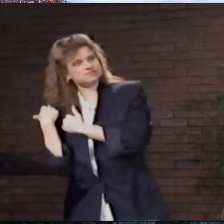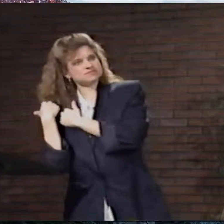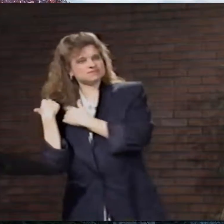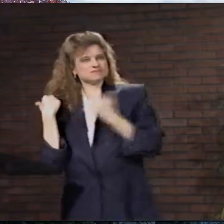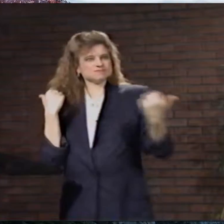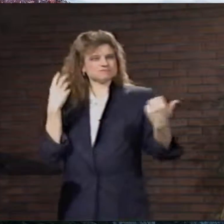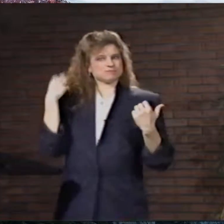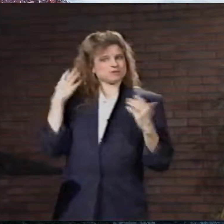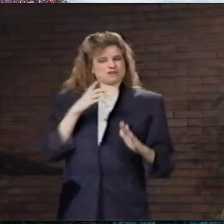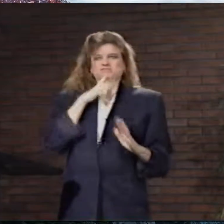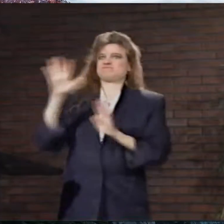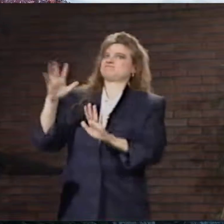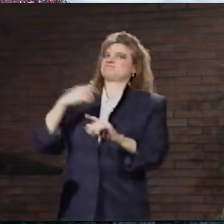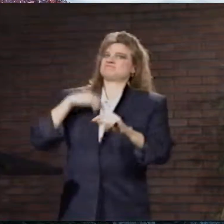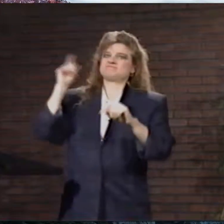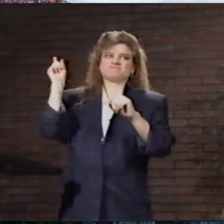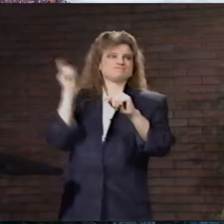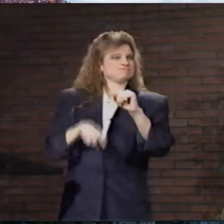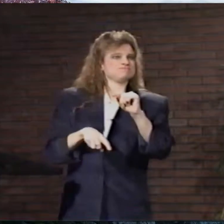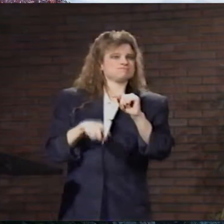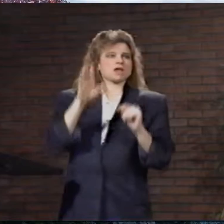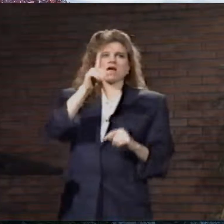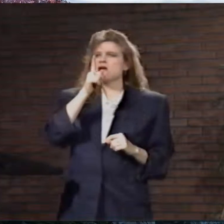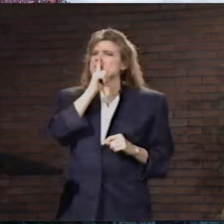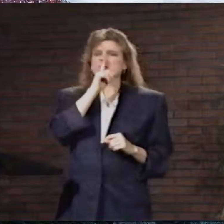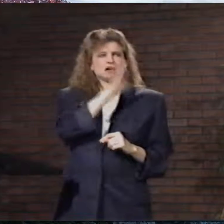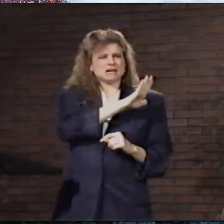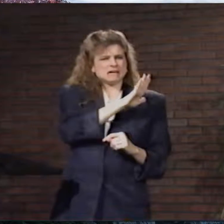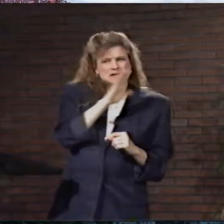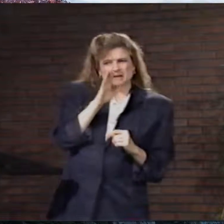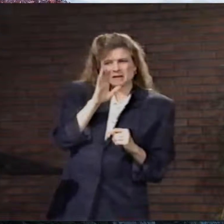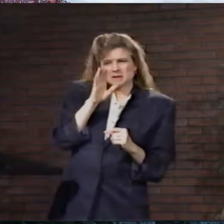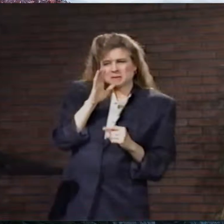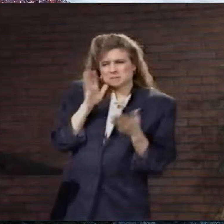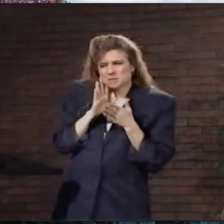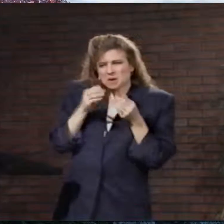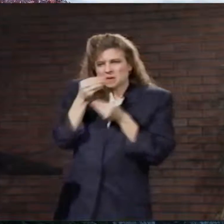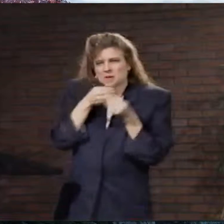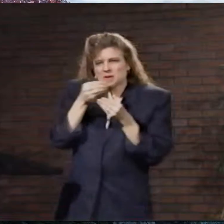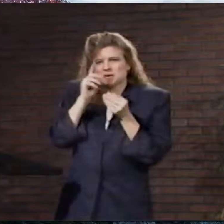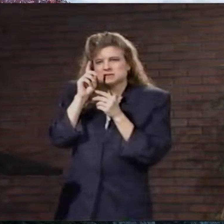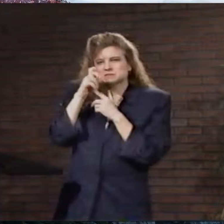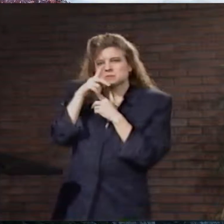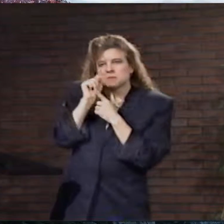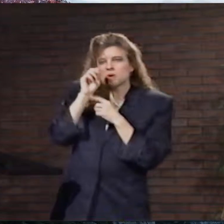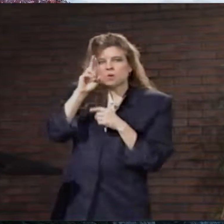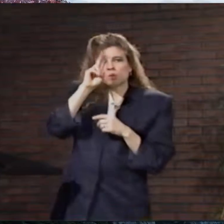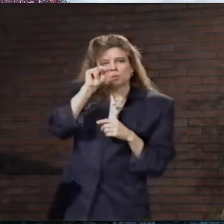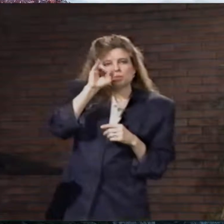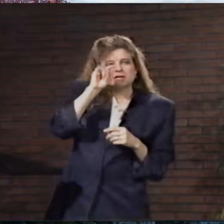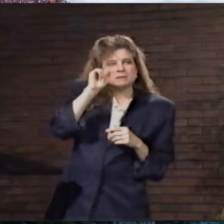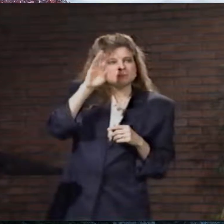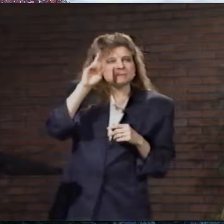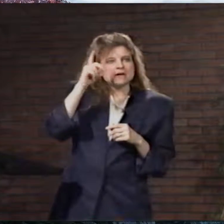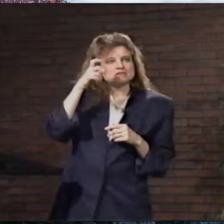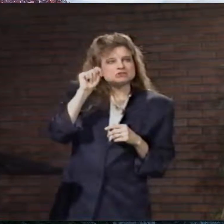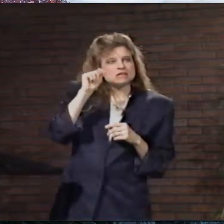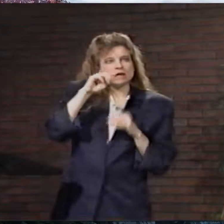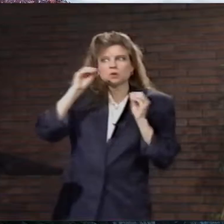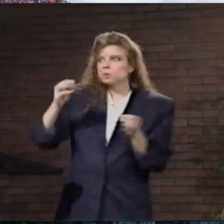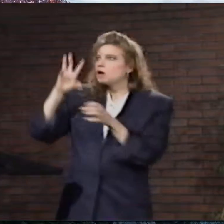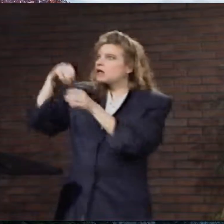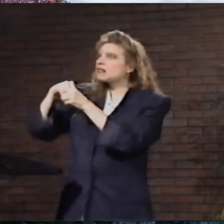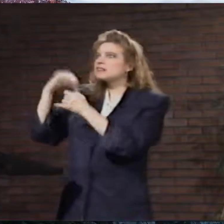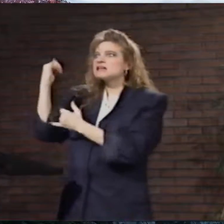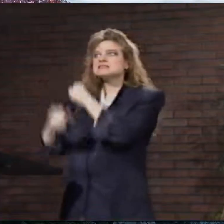There is something called undue hardship, which means that the burden of getting that accommodation is too much